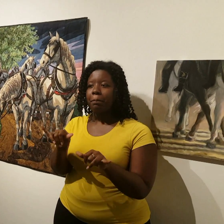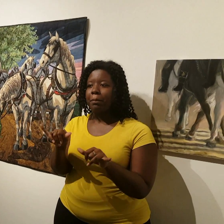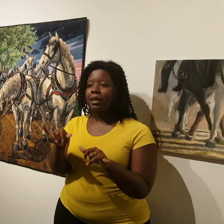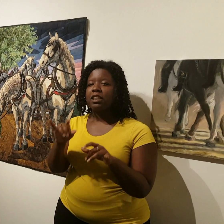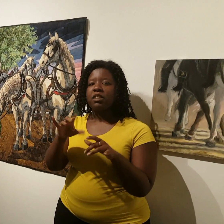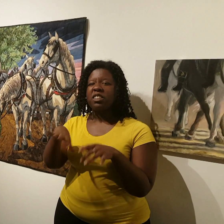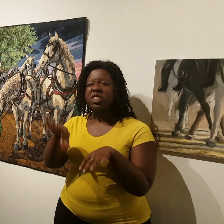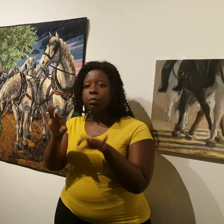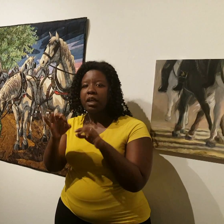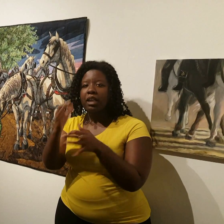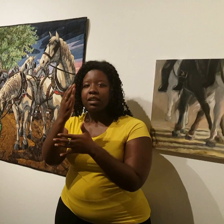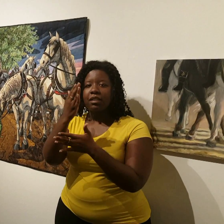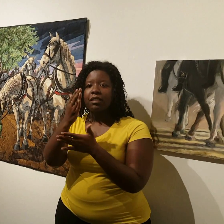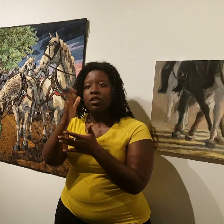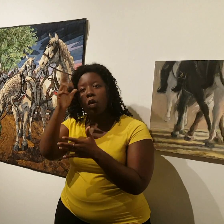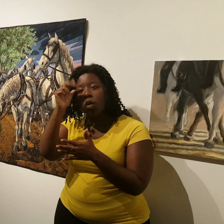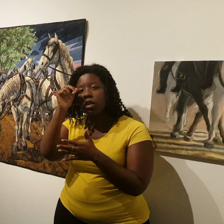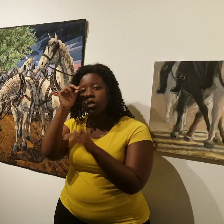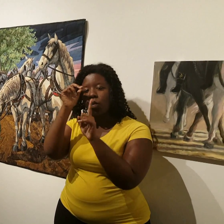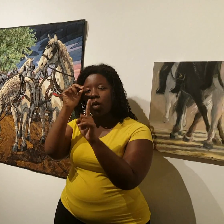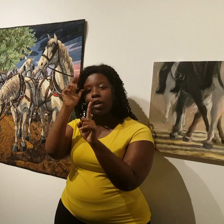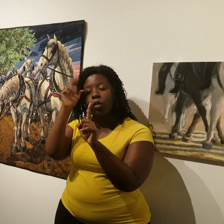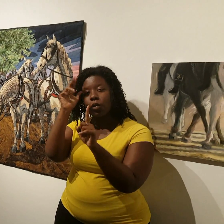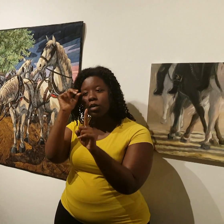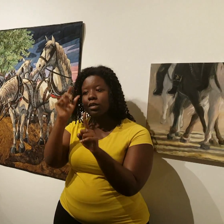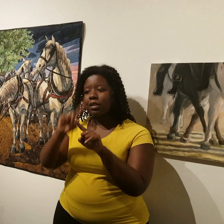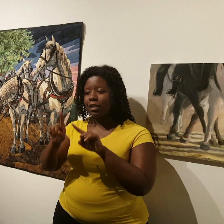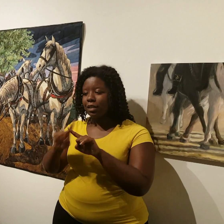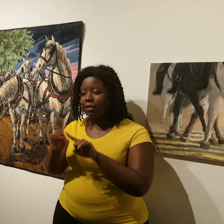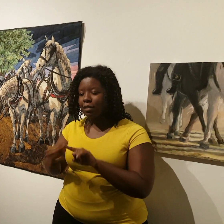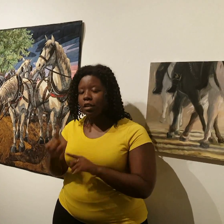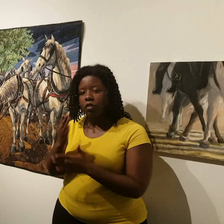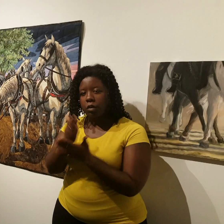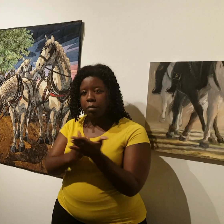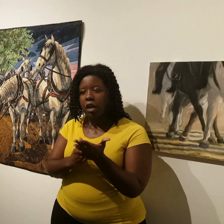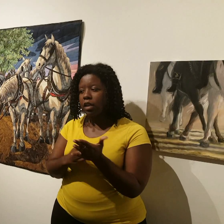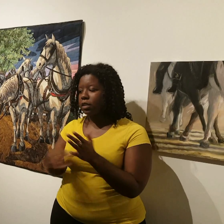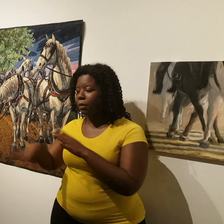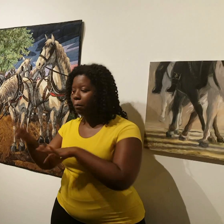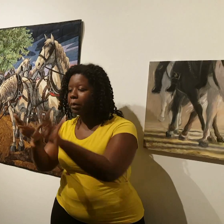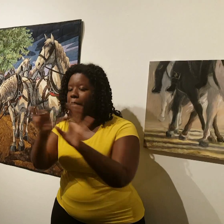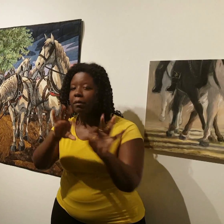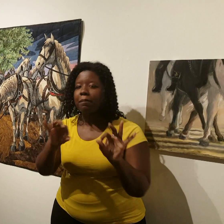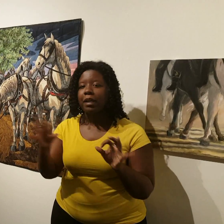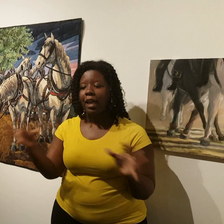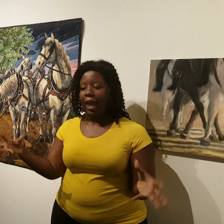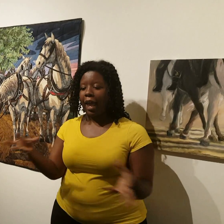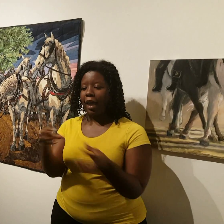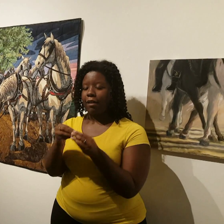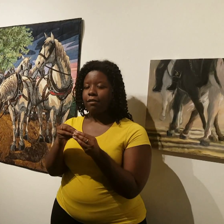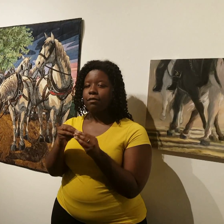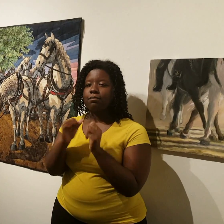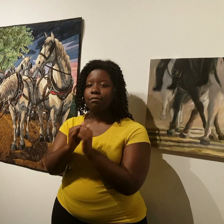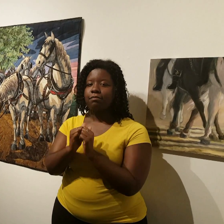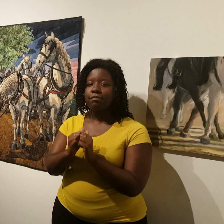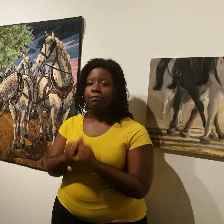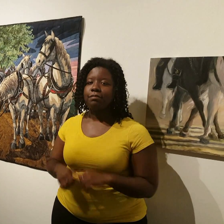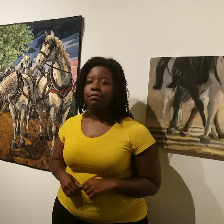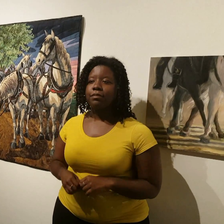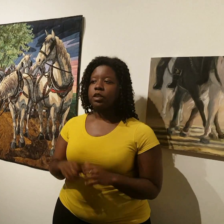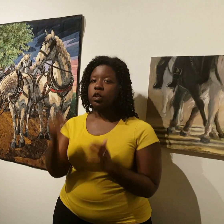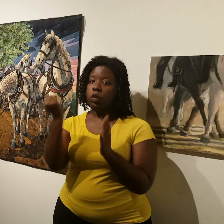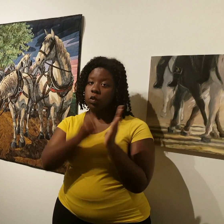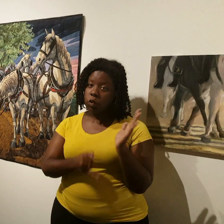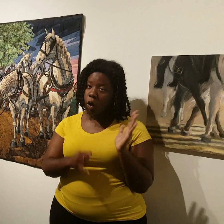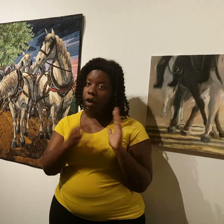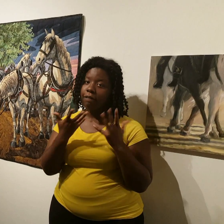heads around, just whatever I had to do to make it work in the composition, and then that's what I drew. Then after I finish my drawing